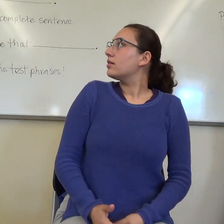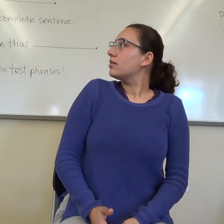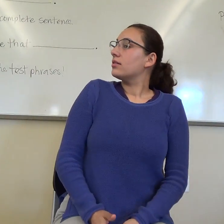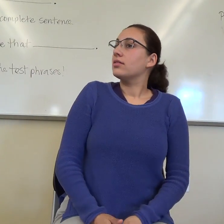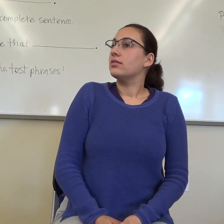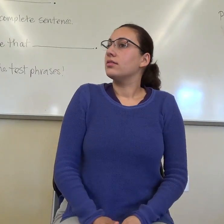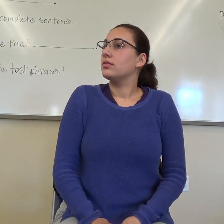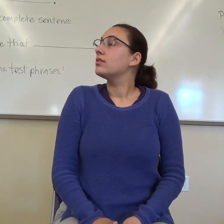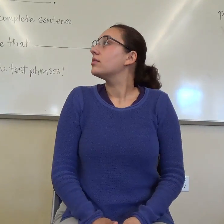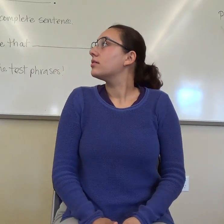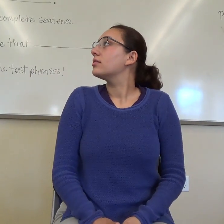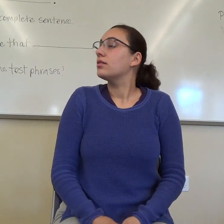else?